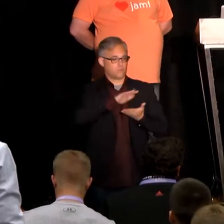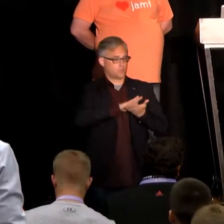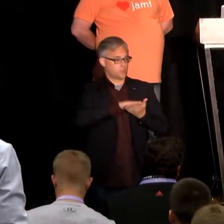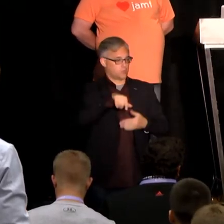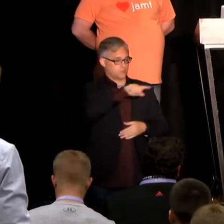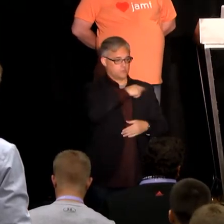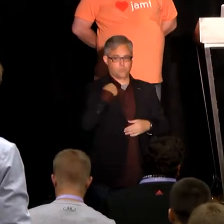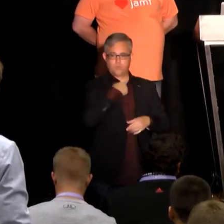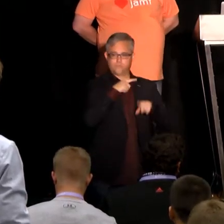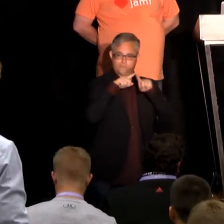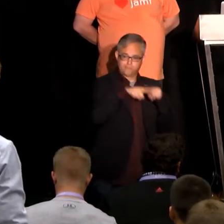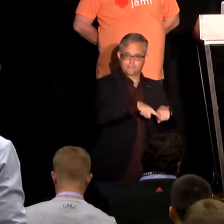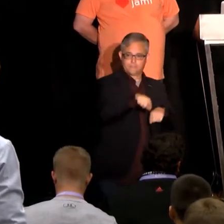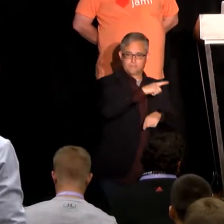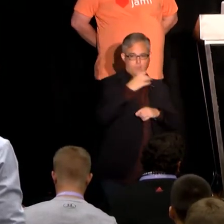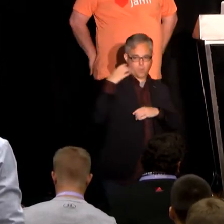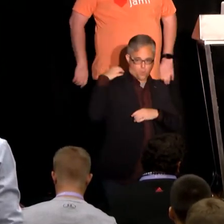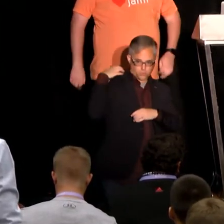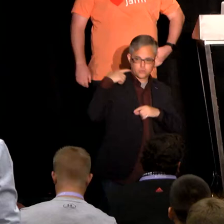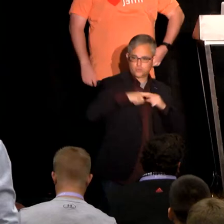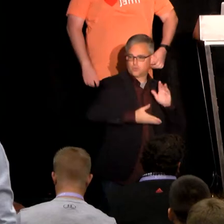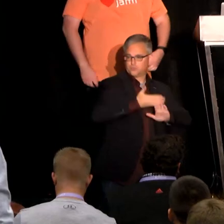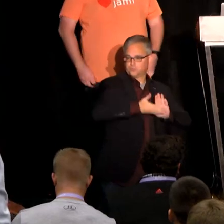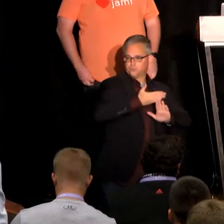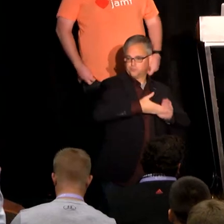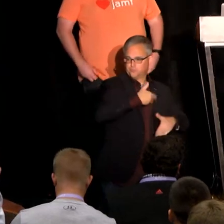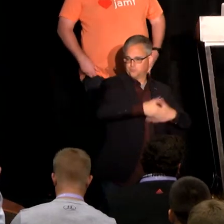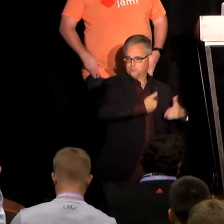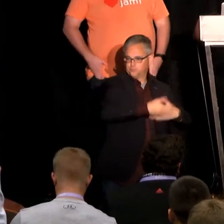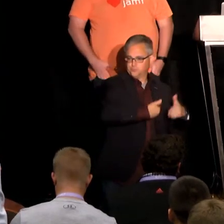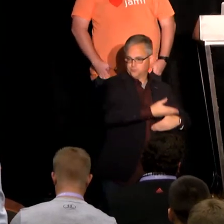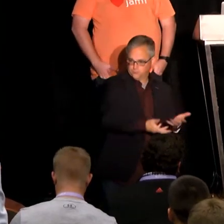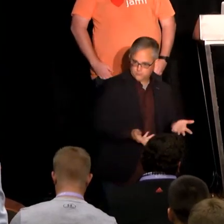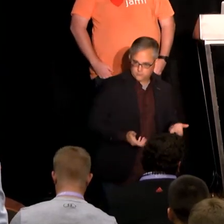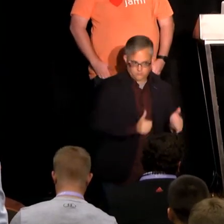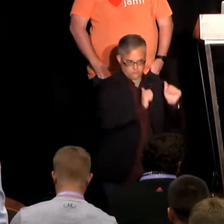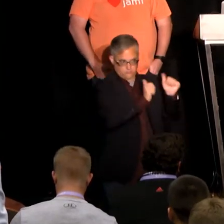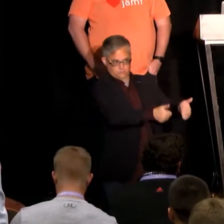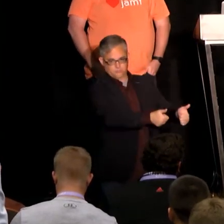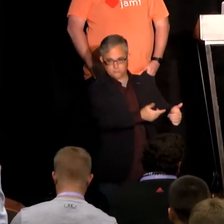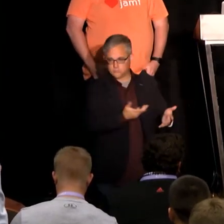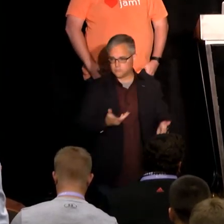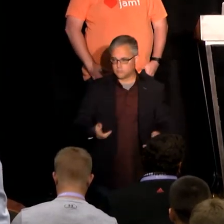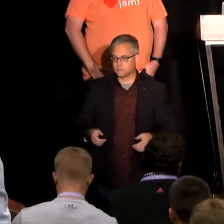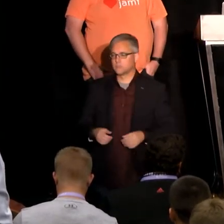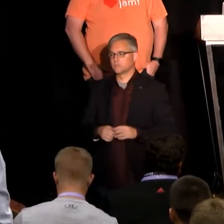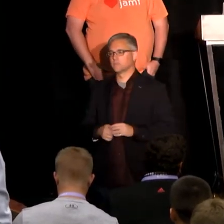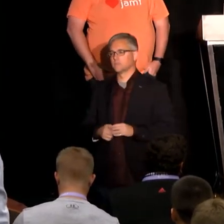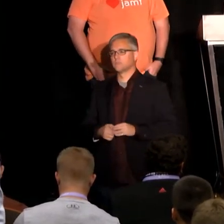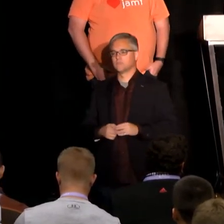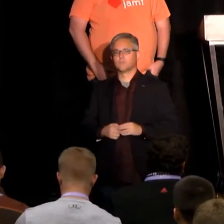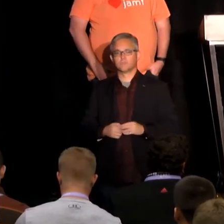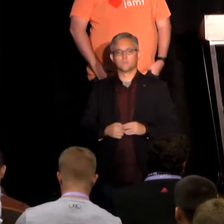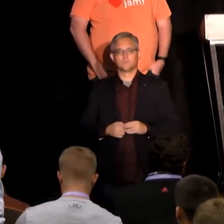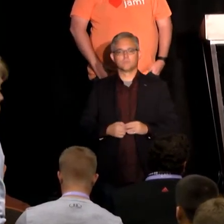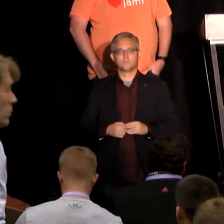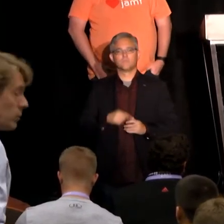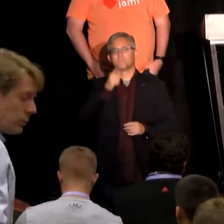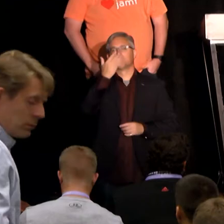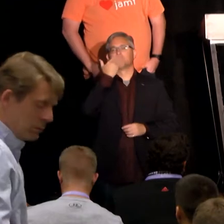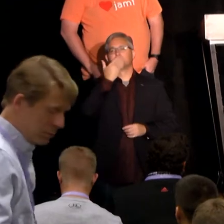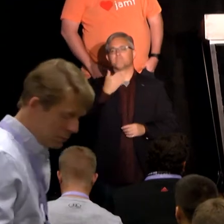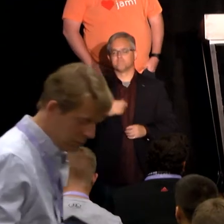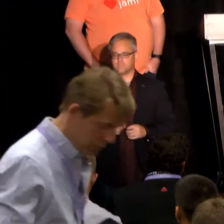rely on the coaches to right. to really take ownership of the collection. Okay, thank you.